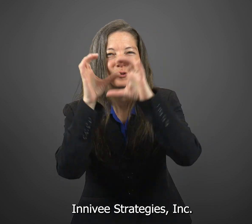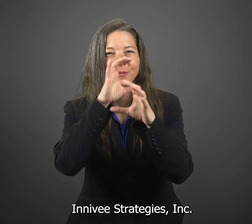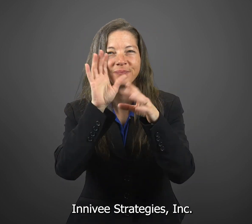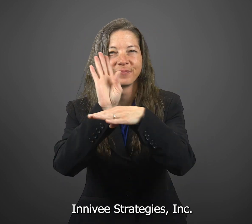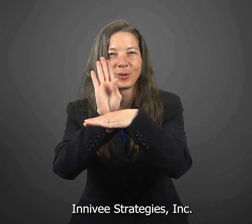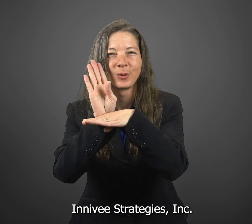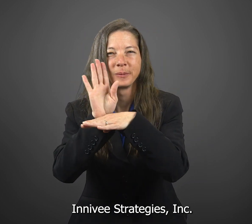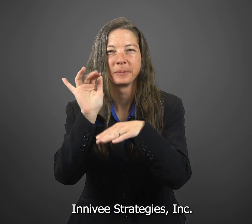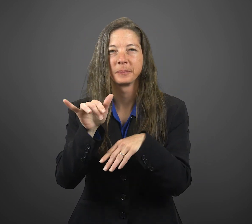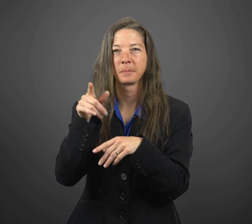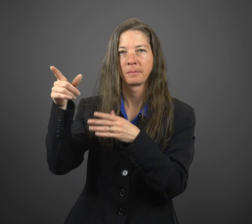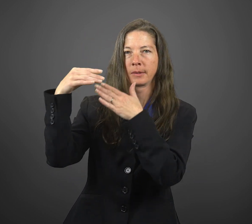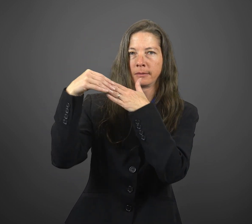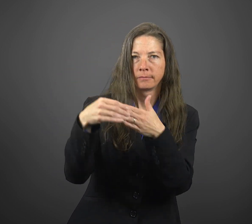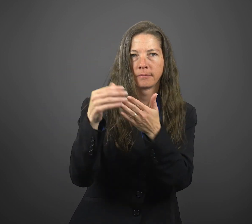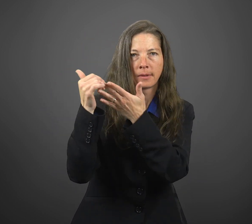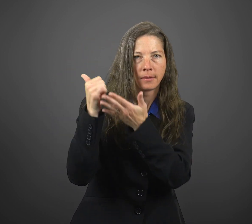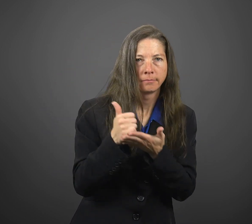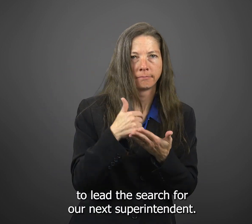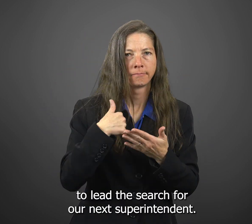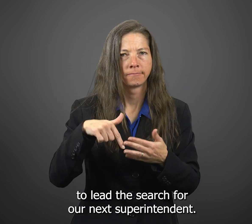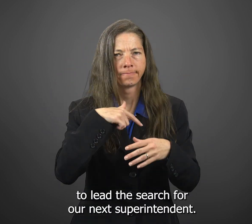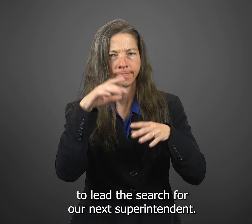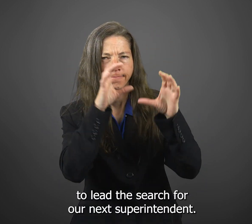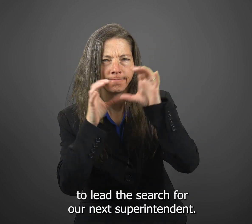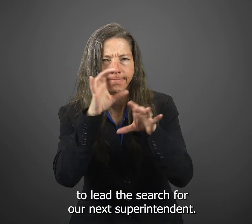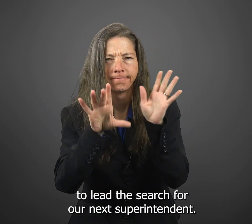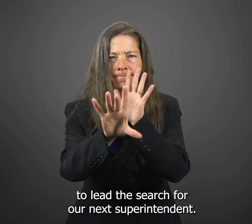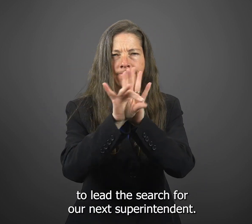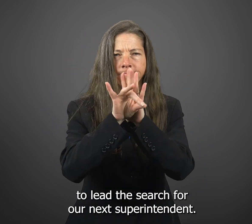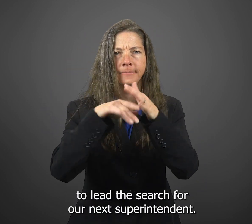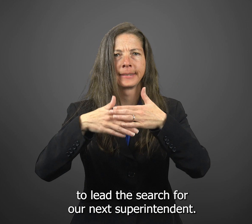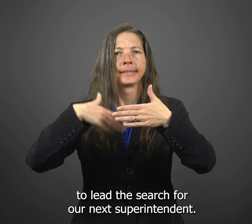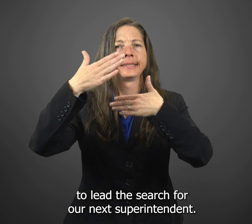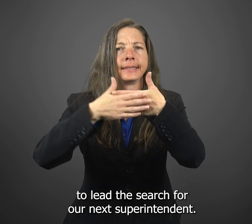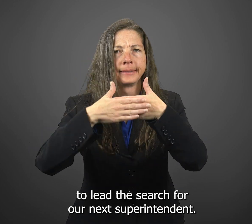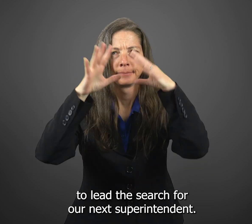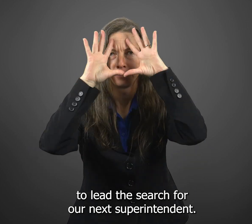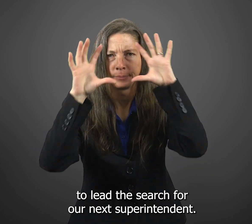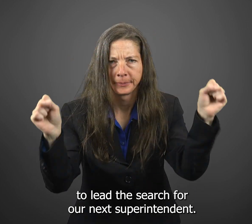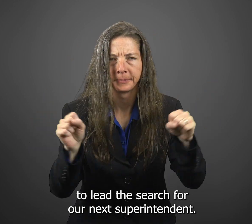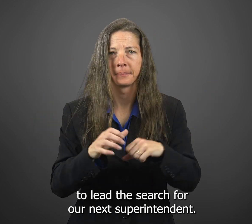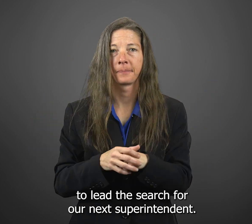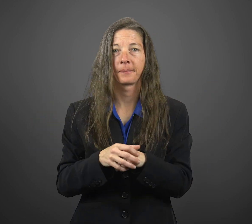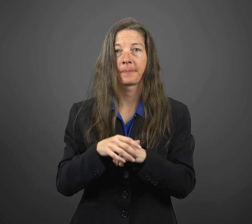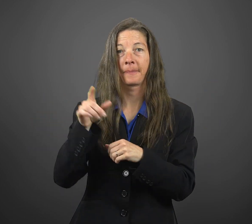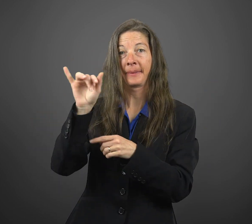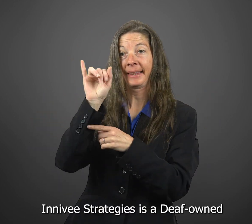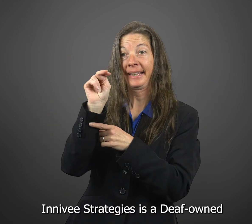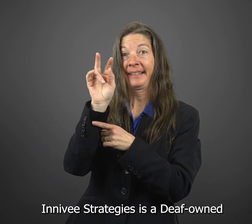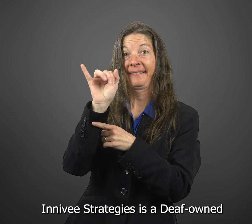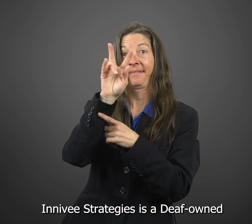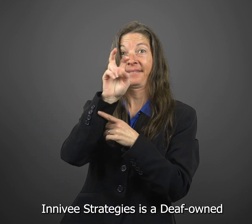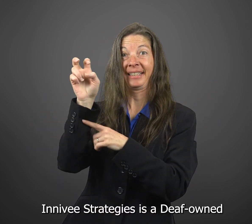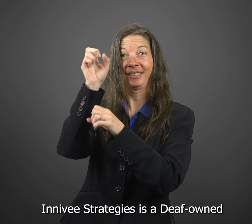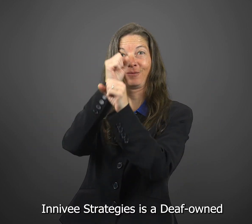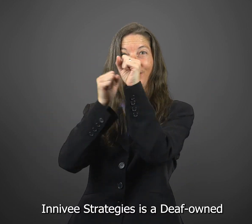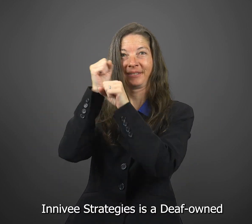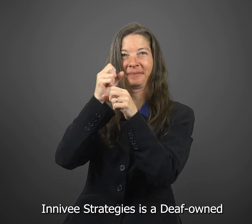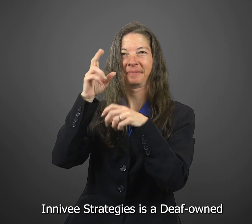Incorporated, to lead the search for our next superintendent. Innavee Strategies is